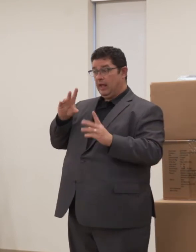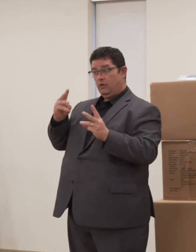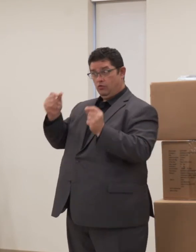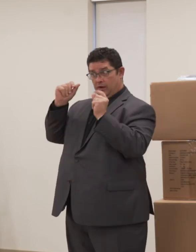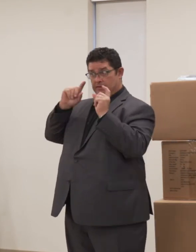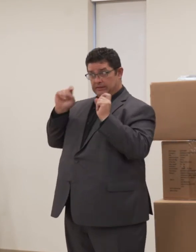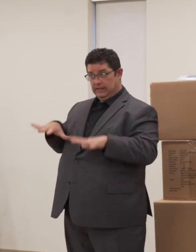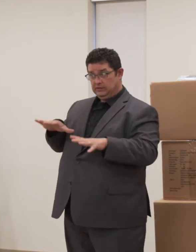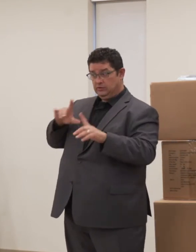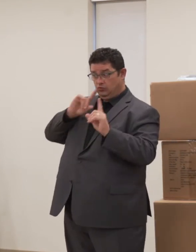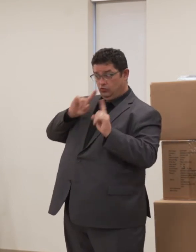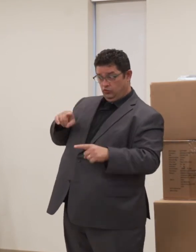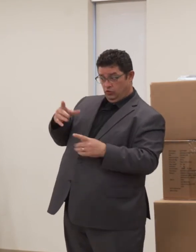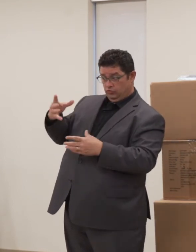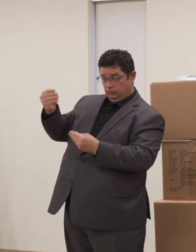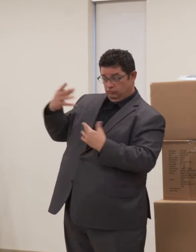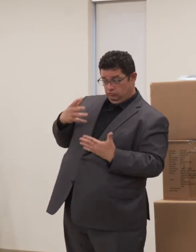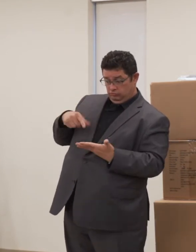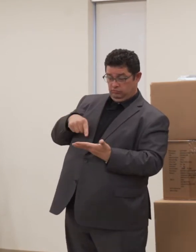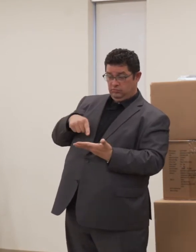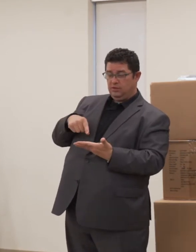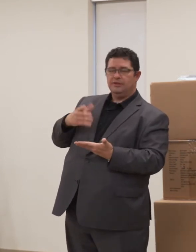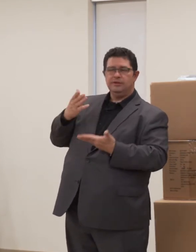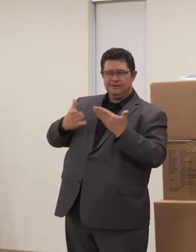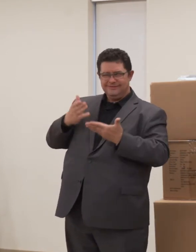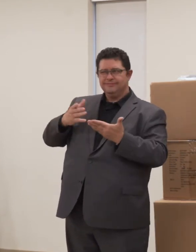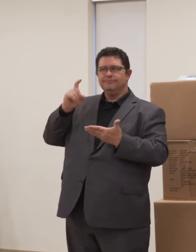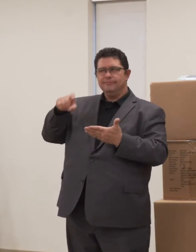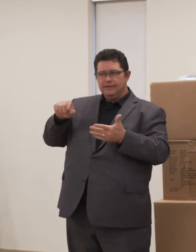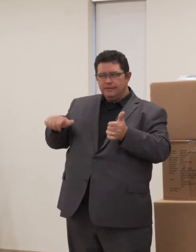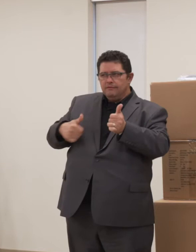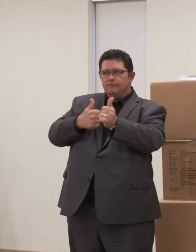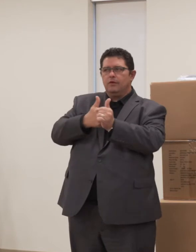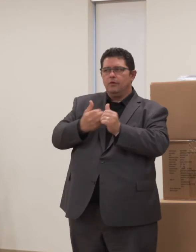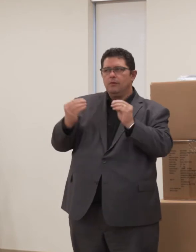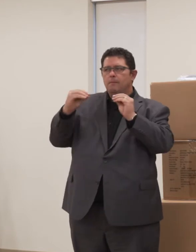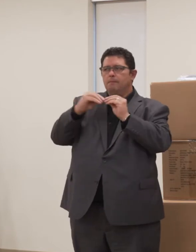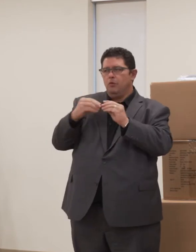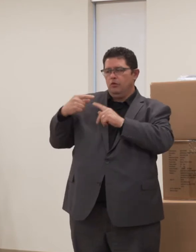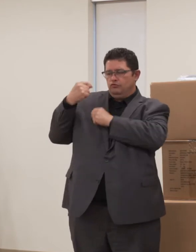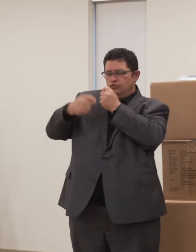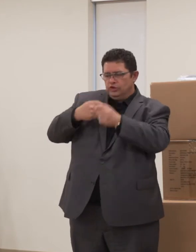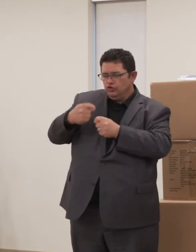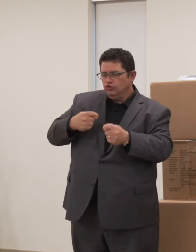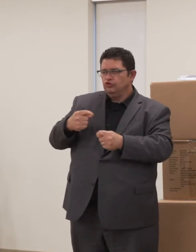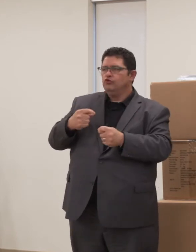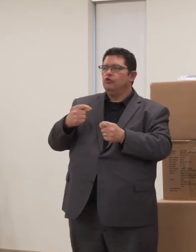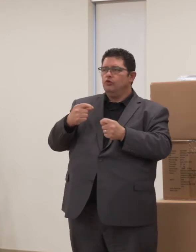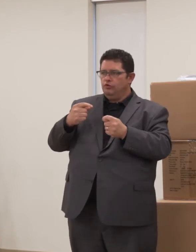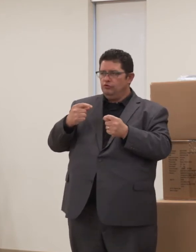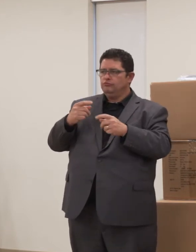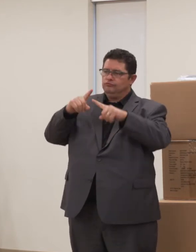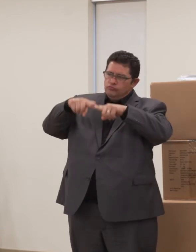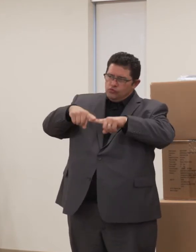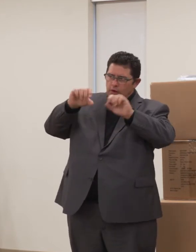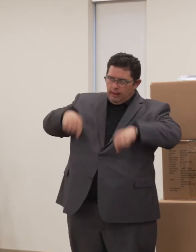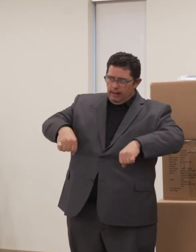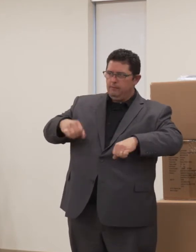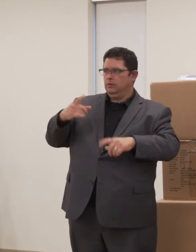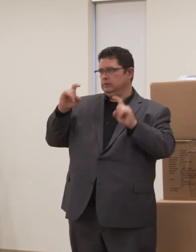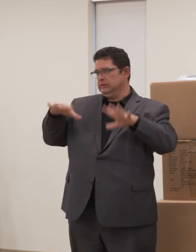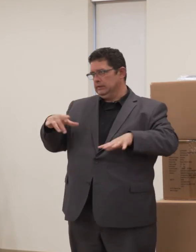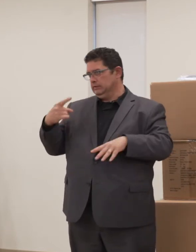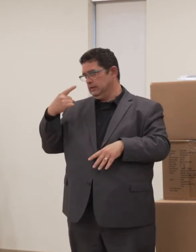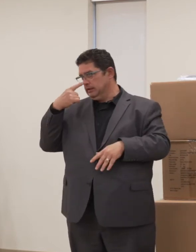really need to follow up with a more traditional and more reliable nasal swab PCR test. The rapid tests